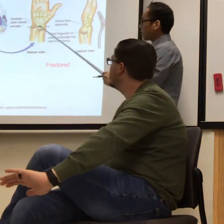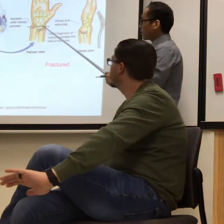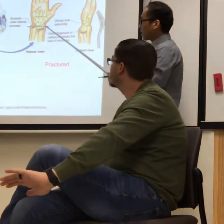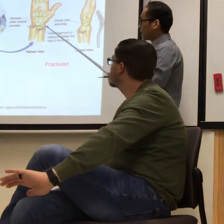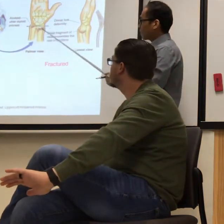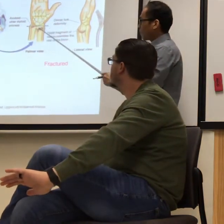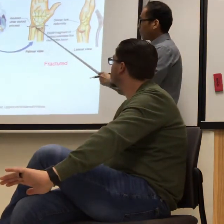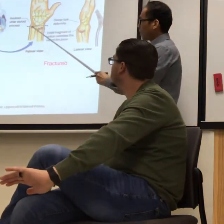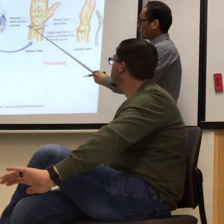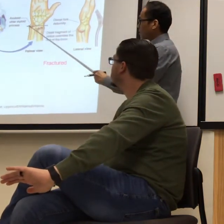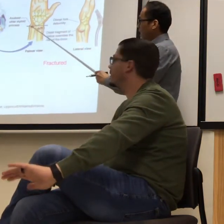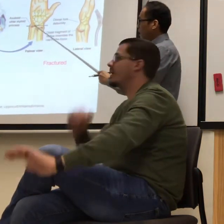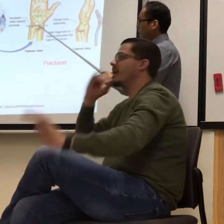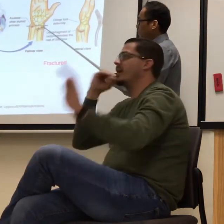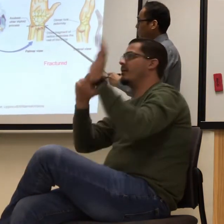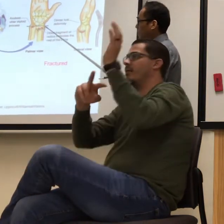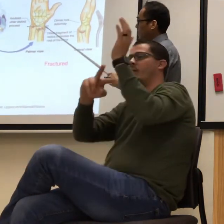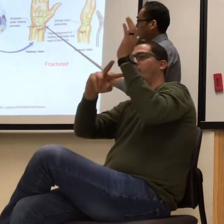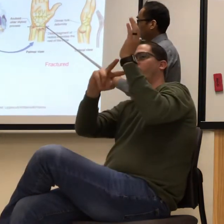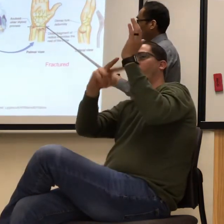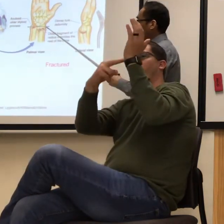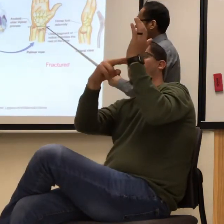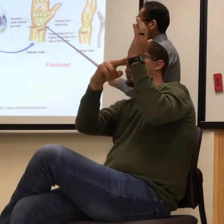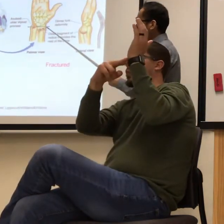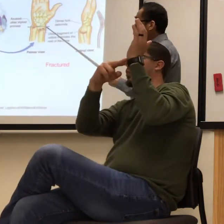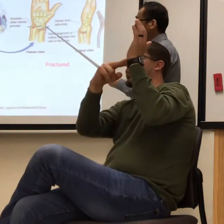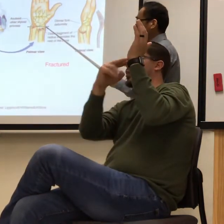fractures there and they kind of more or less line up,